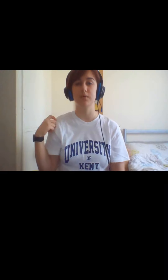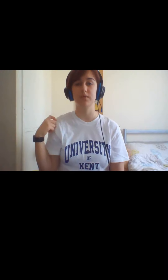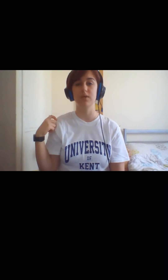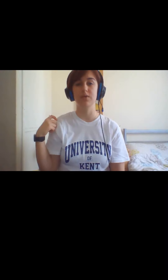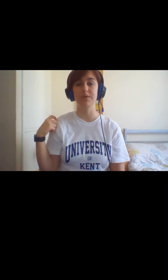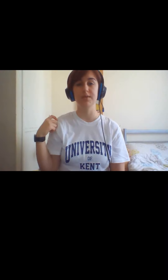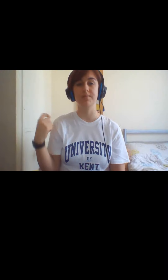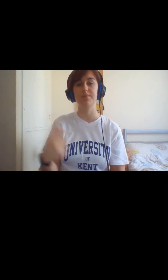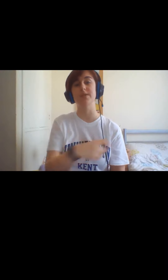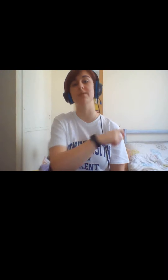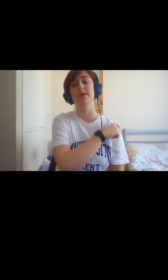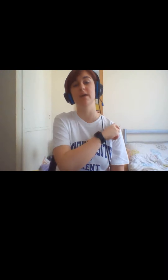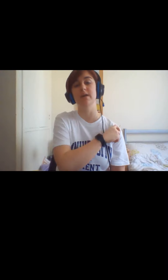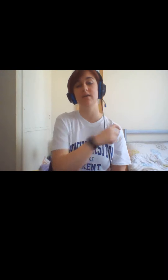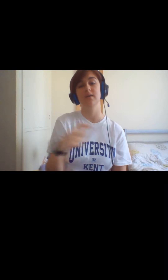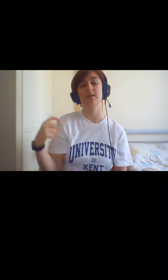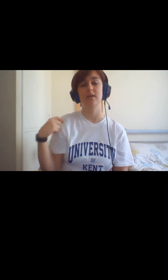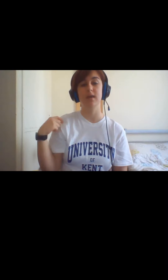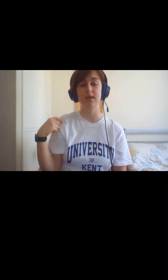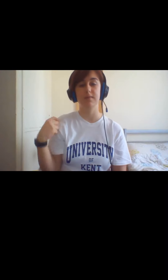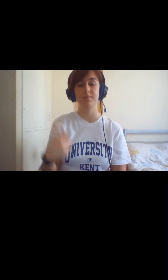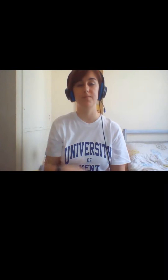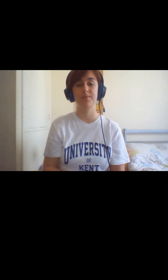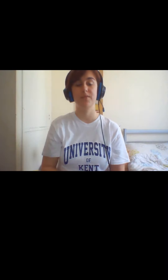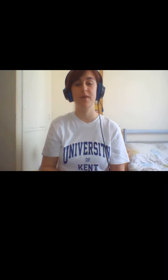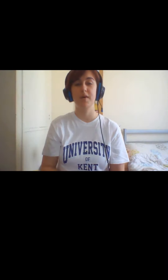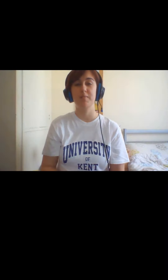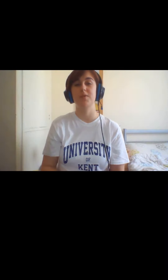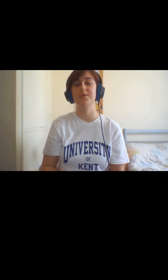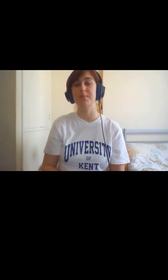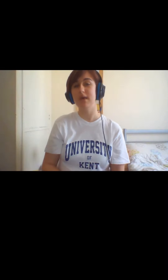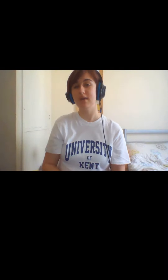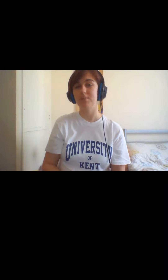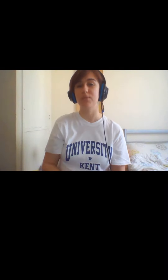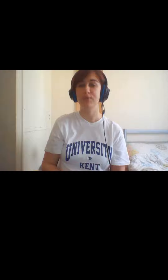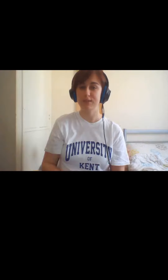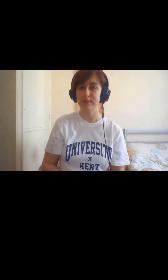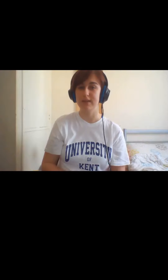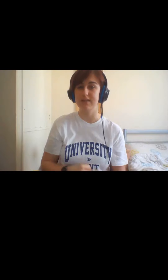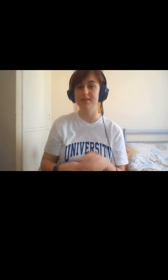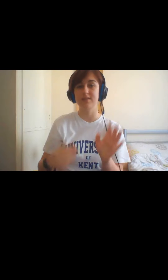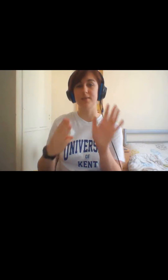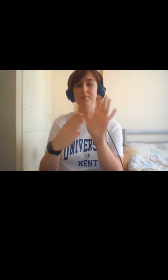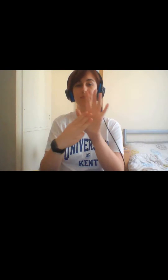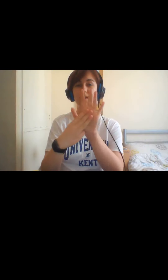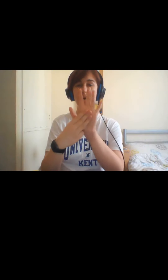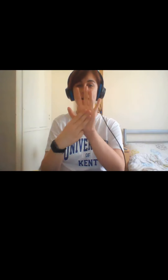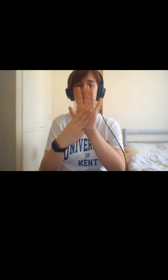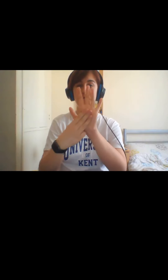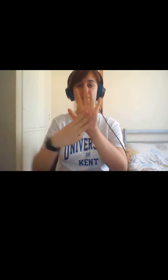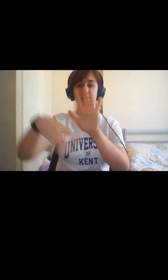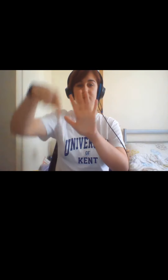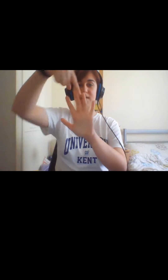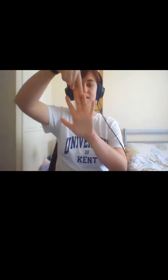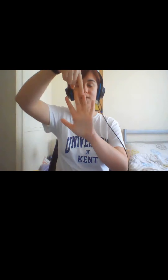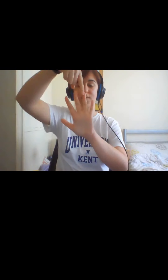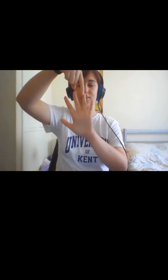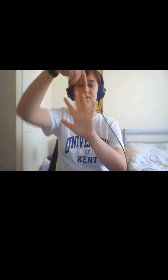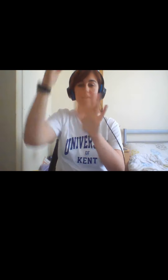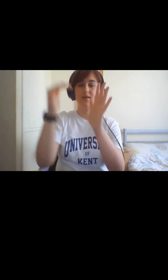one that you're using. So Kenya. Mozambique, the first three letters, so M, O,